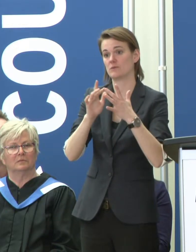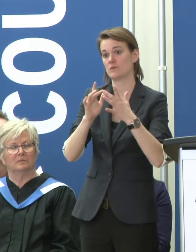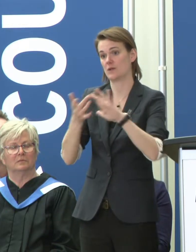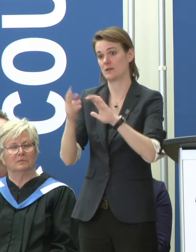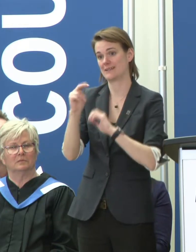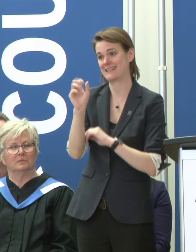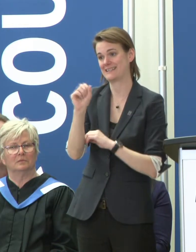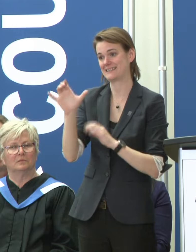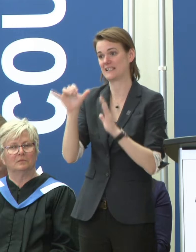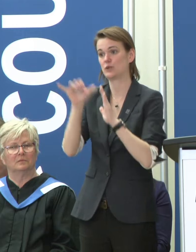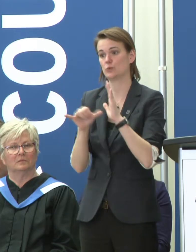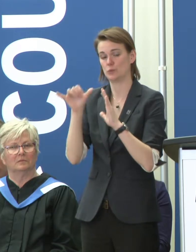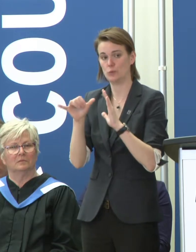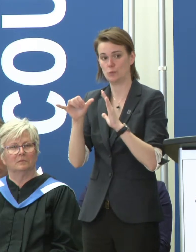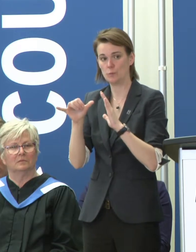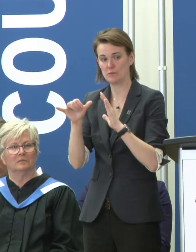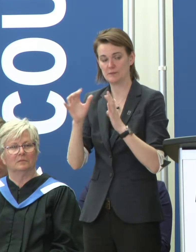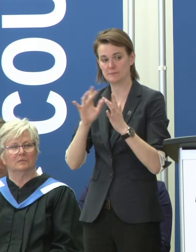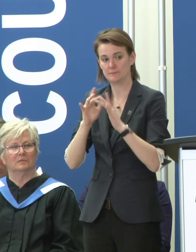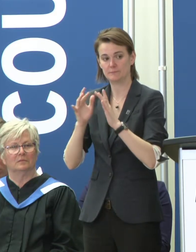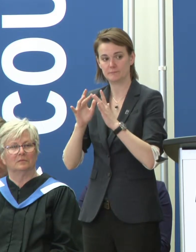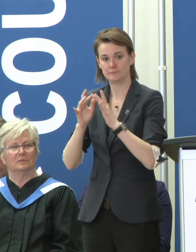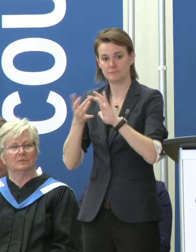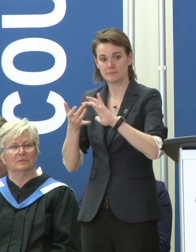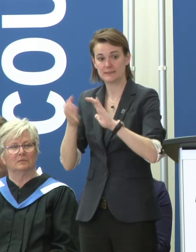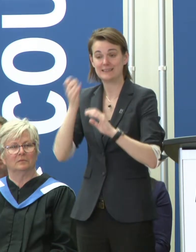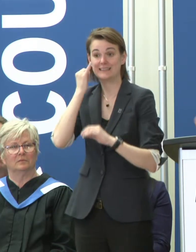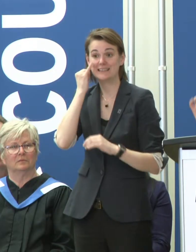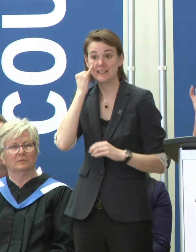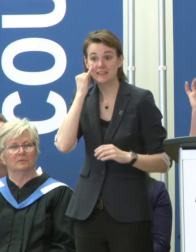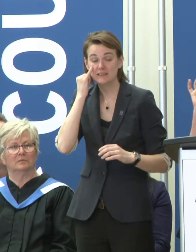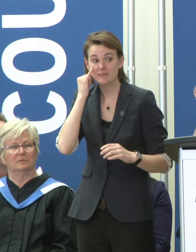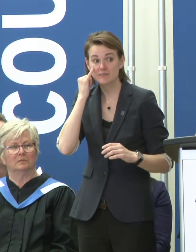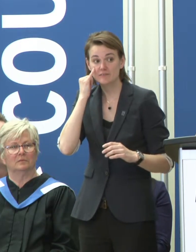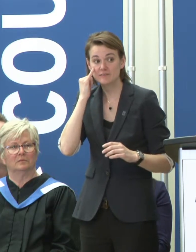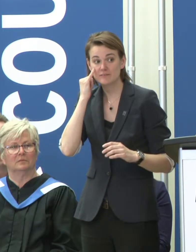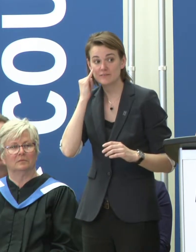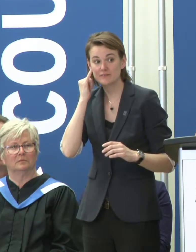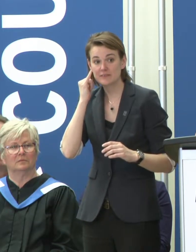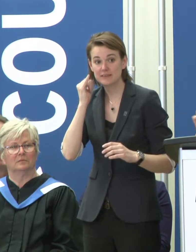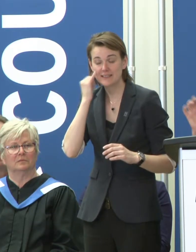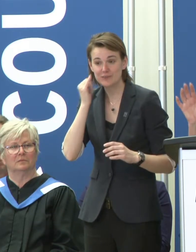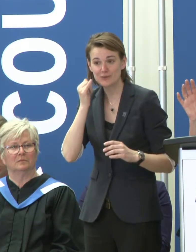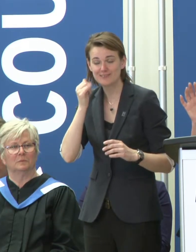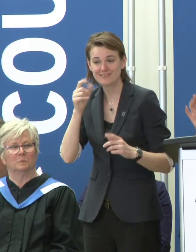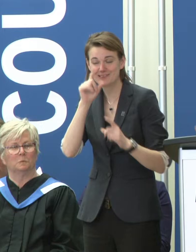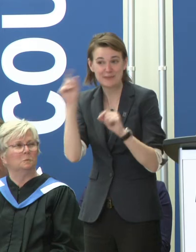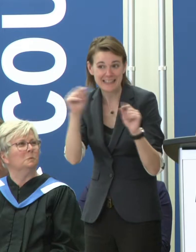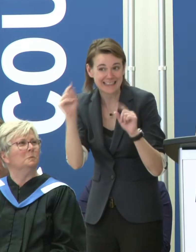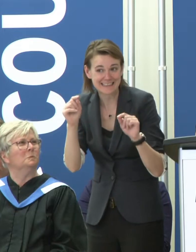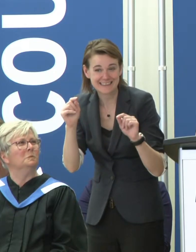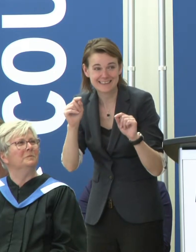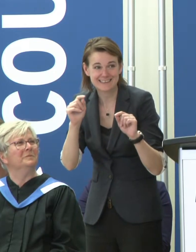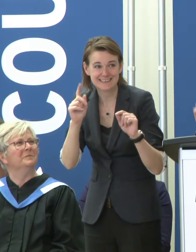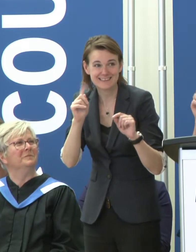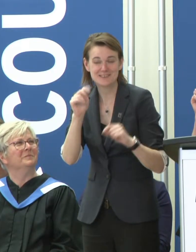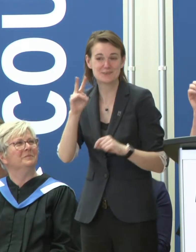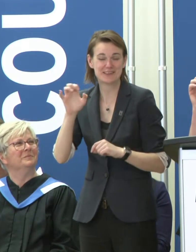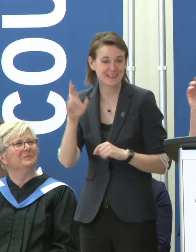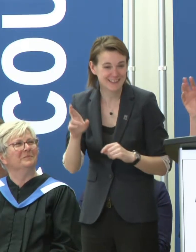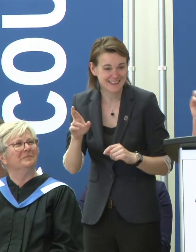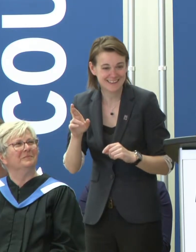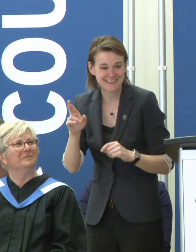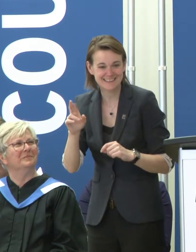the NSCC YouTube channel. So don't forget, if you're tweeting or twittering, whatever you want to call it,